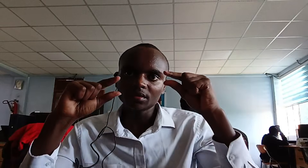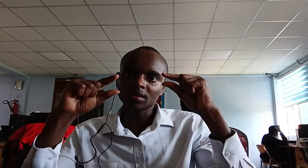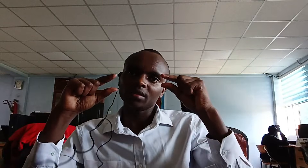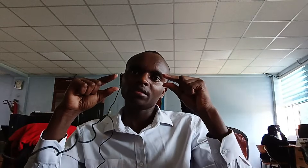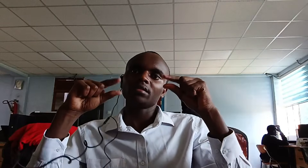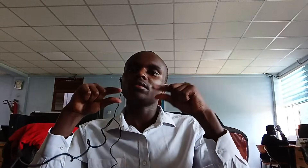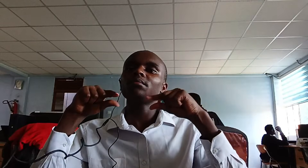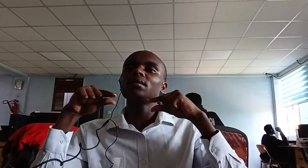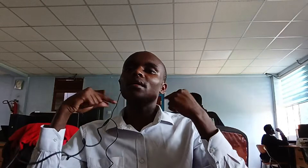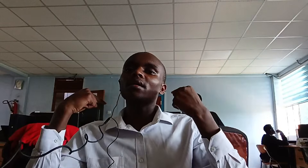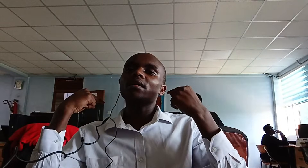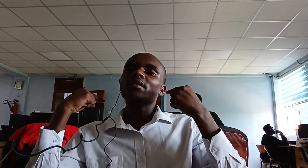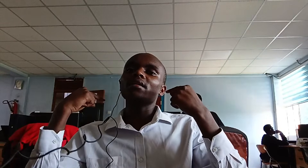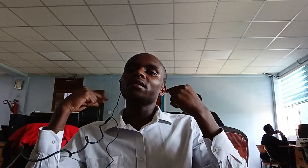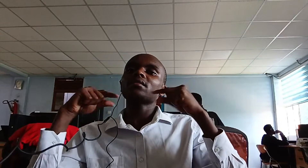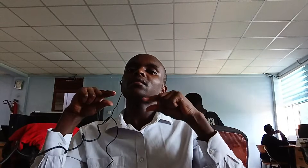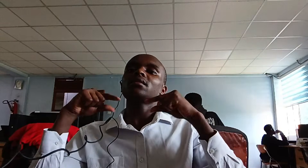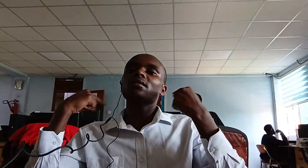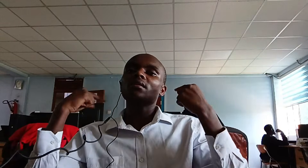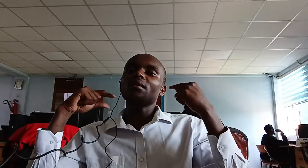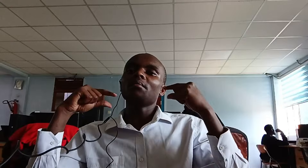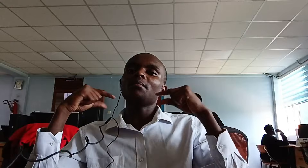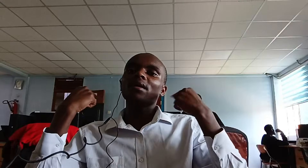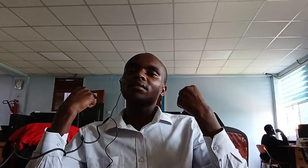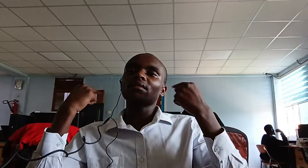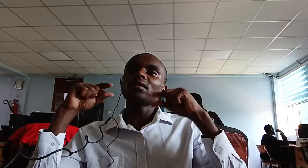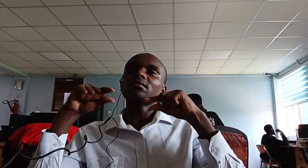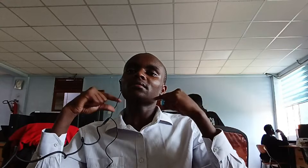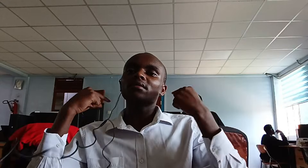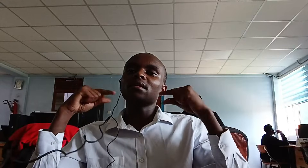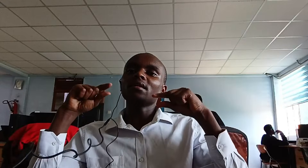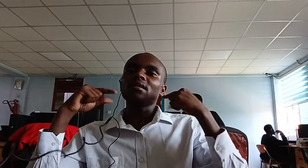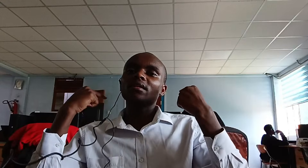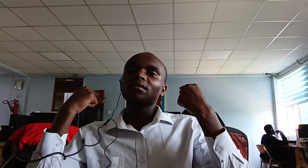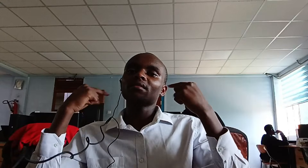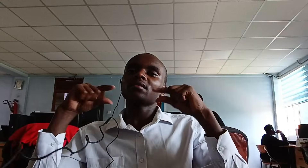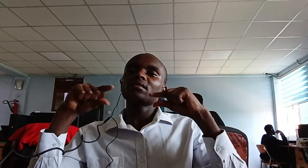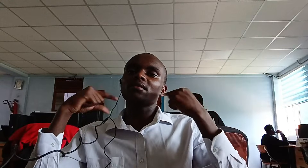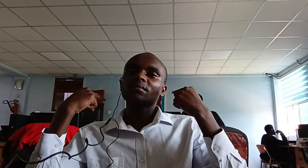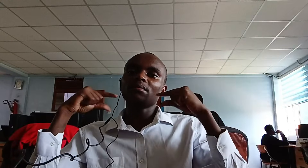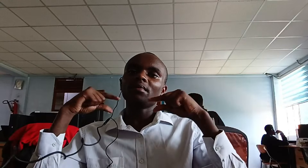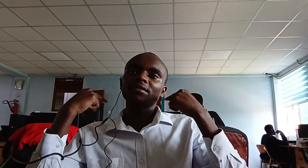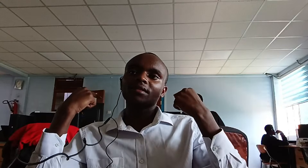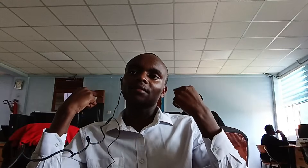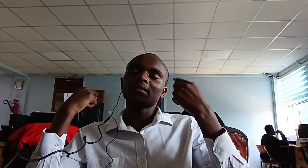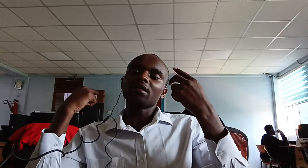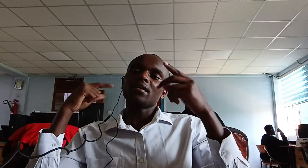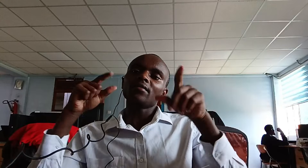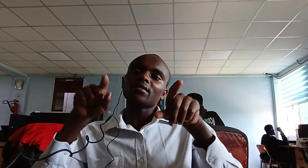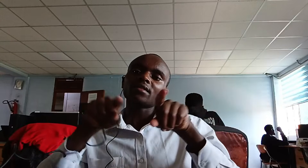G handshake. Guest, pastor, guest, pastor. The same